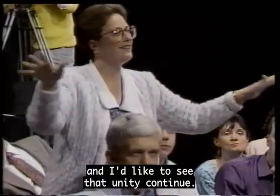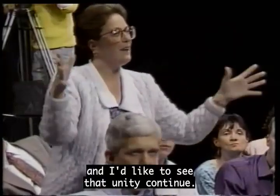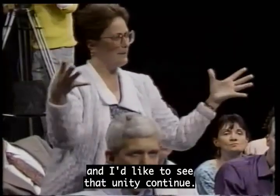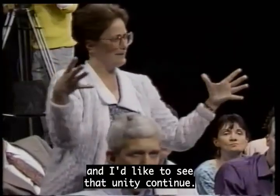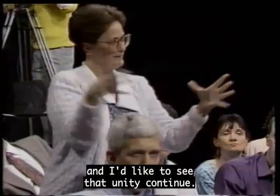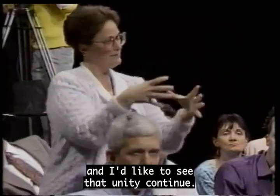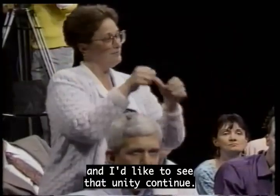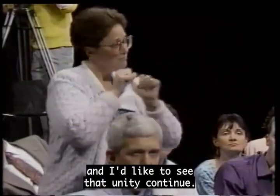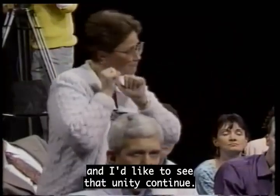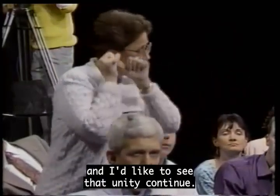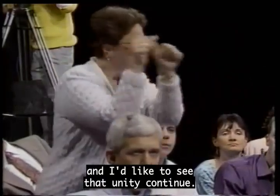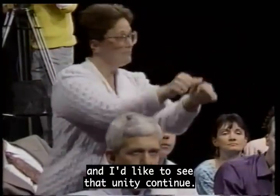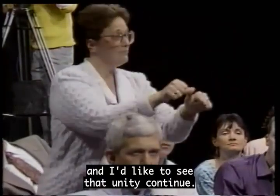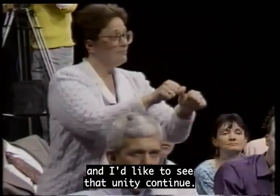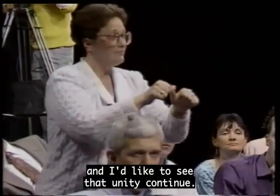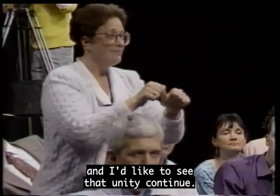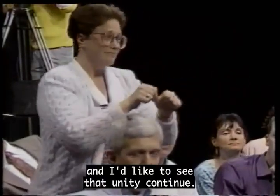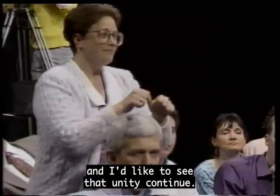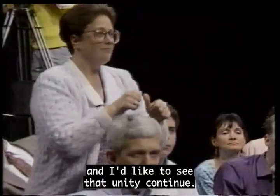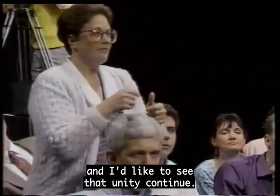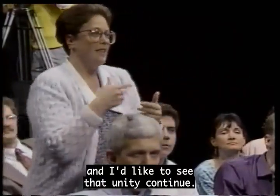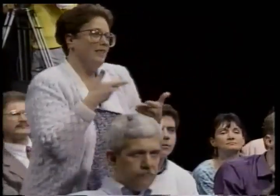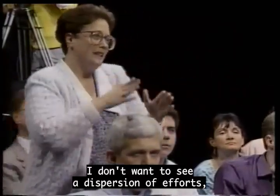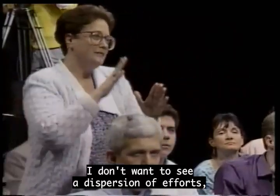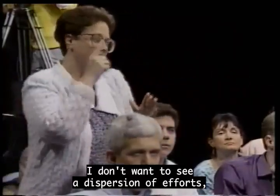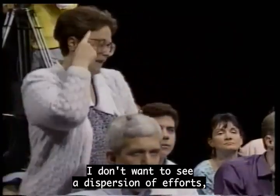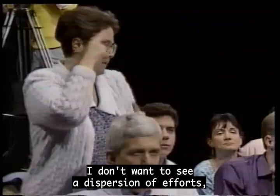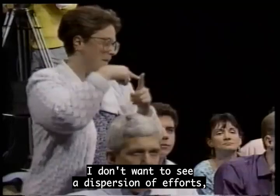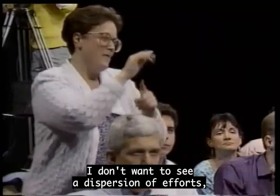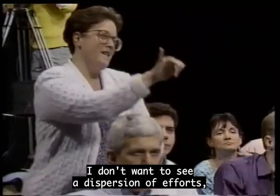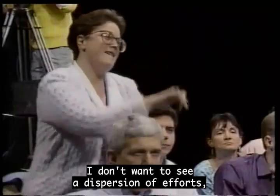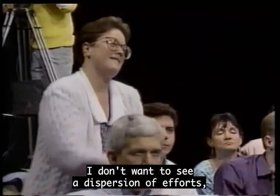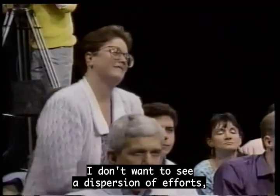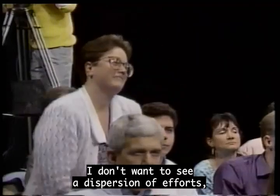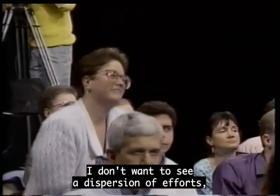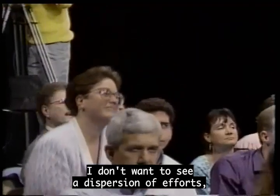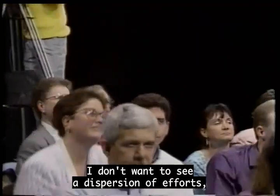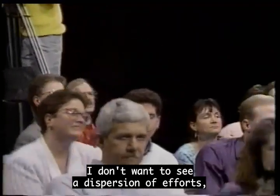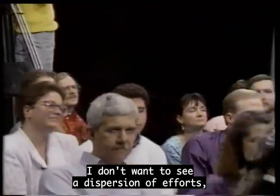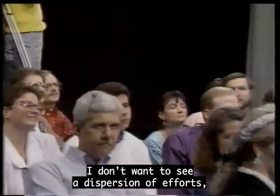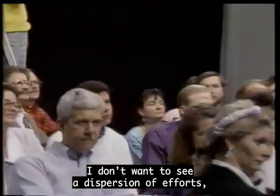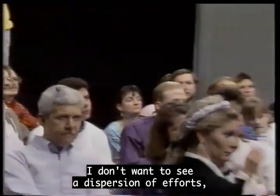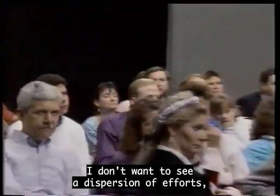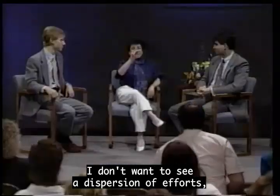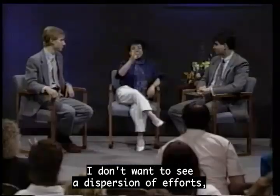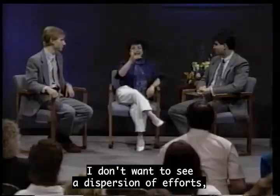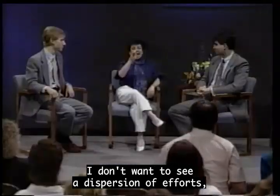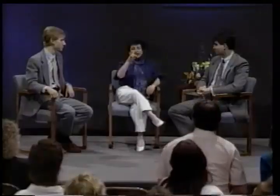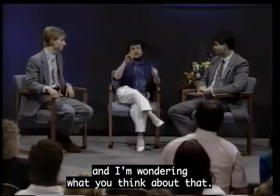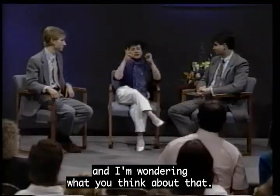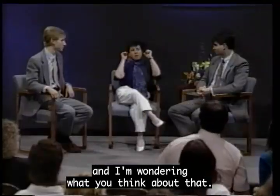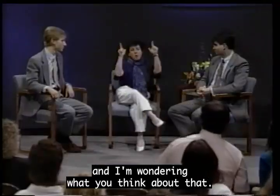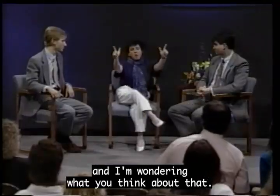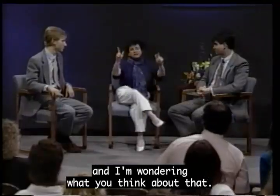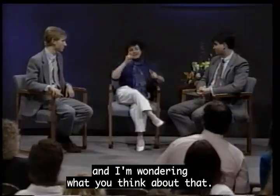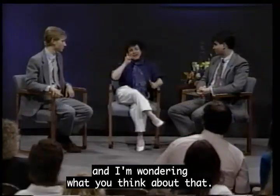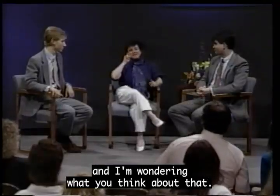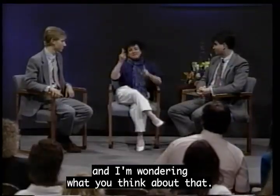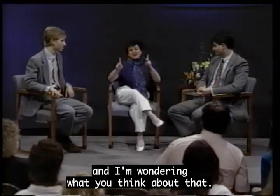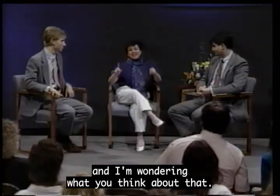don't want to see a dispersion of efforts, and I'm wondering what you think about that. We're talking about the unification of